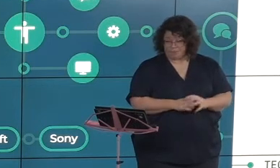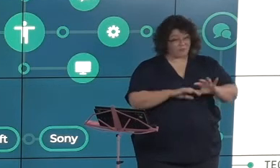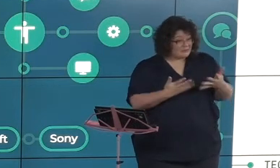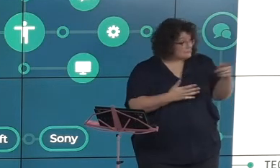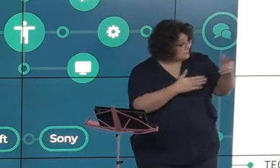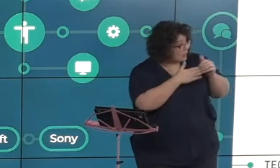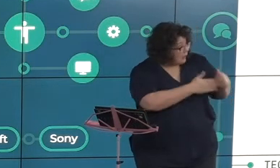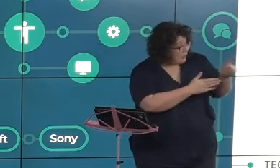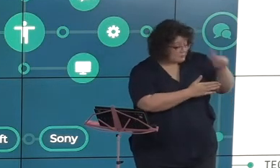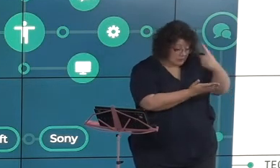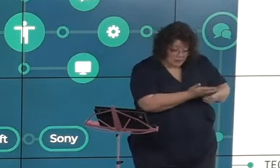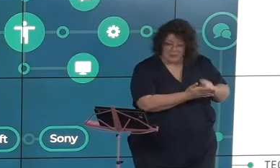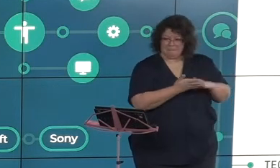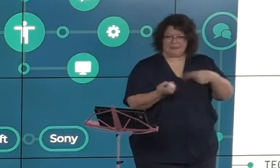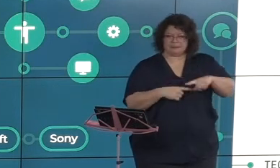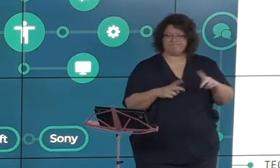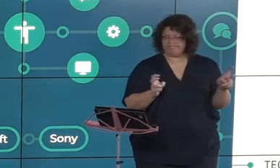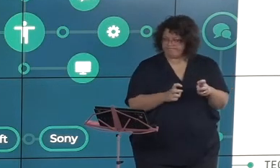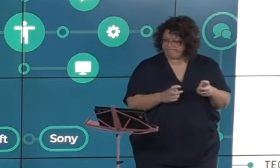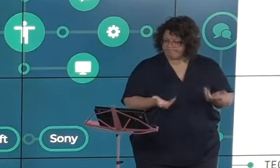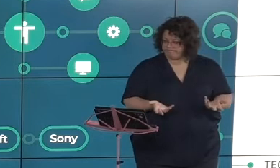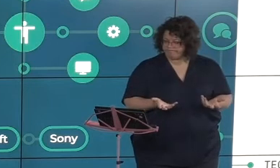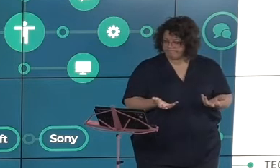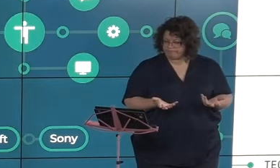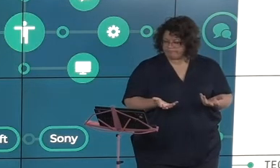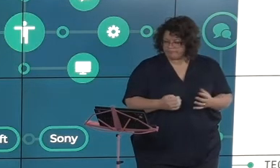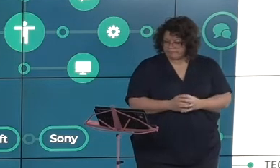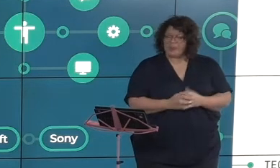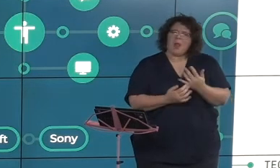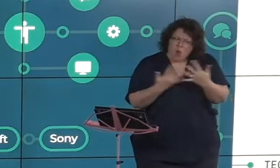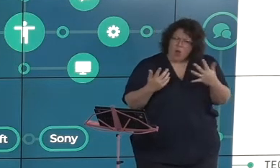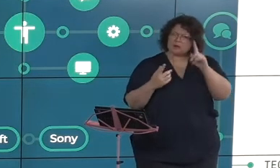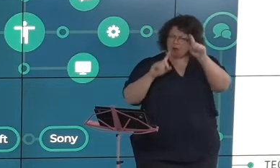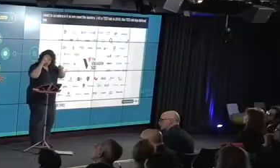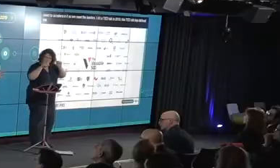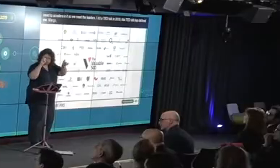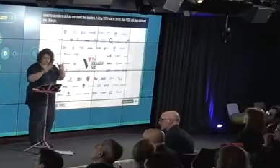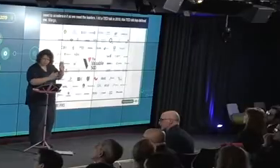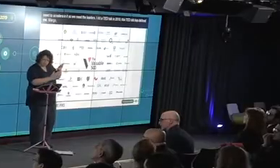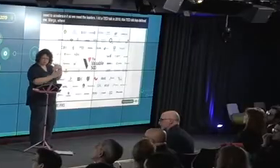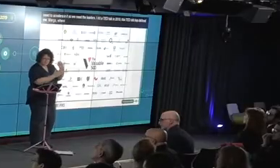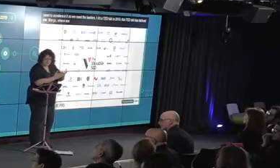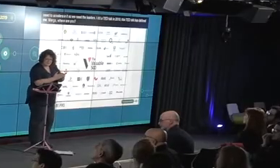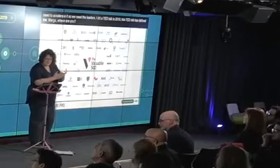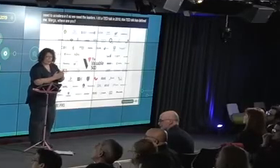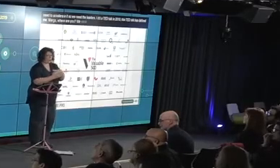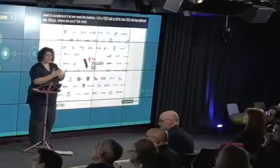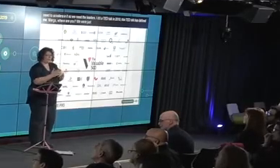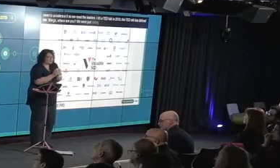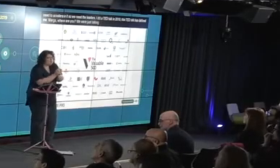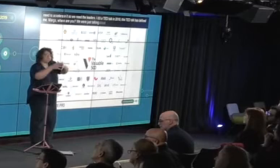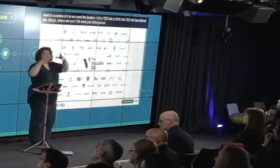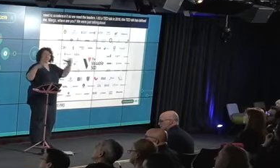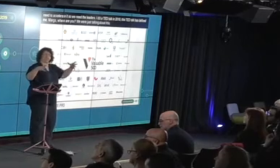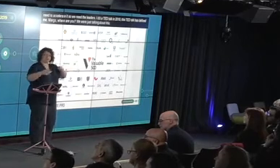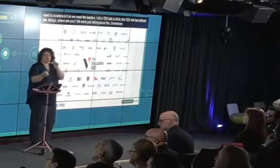2010. This TED Talk has defined me. Margot, where are you, Margot? Margot Joffrey? We were just talking about this. Sometimes when you